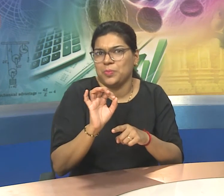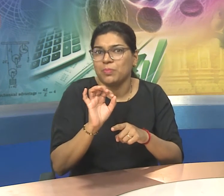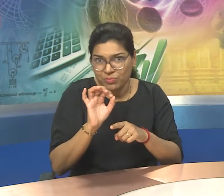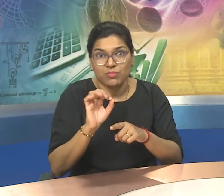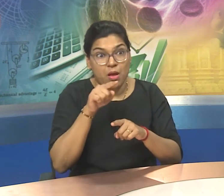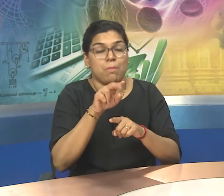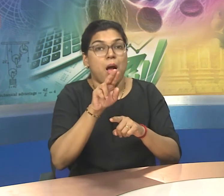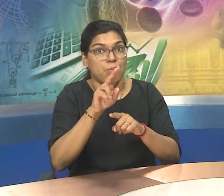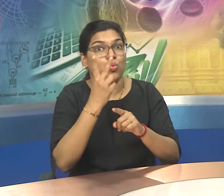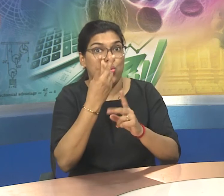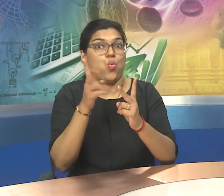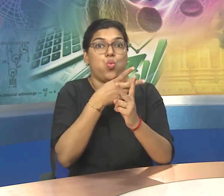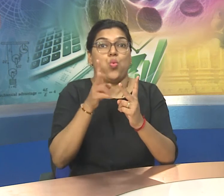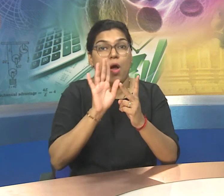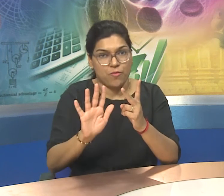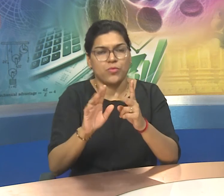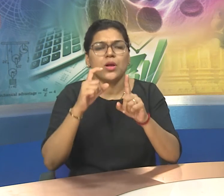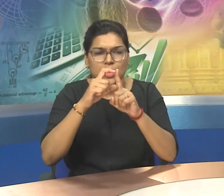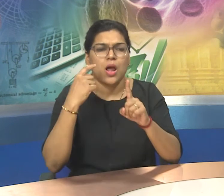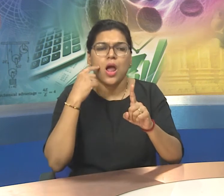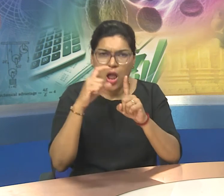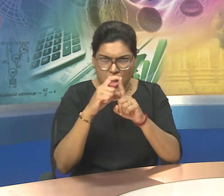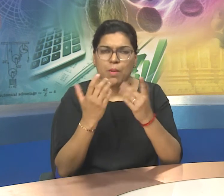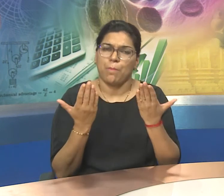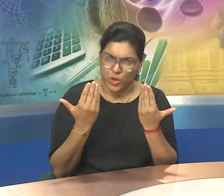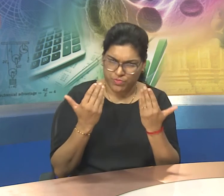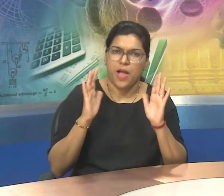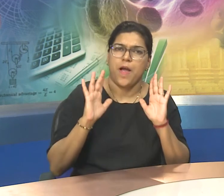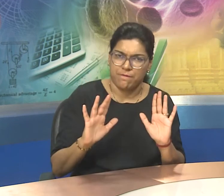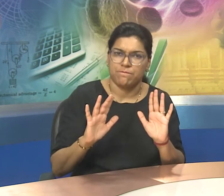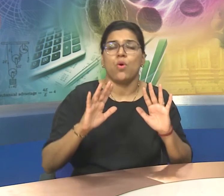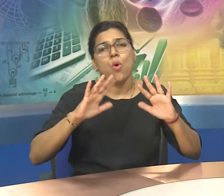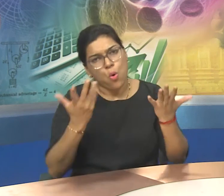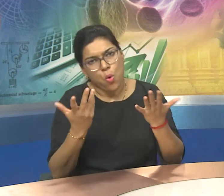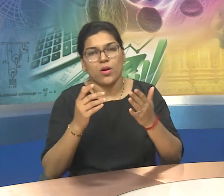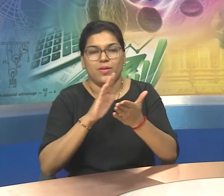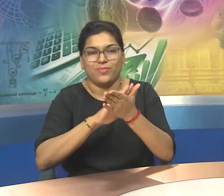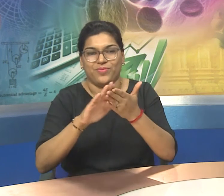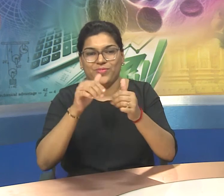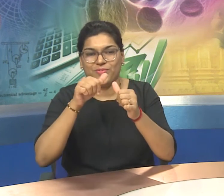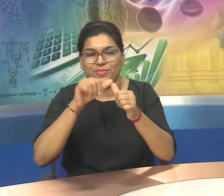See, did word is not used here, but here we can use it.